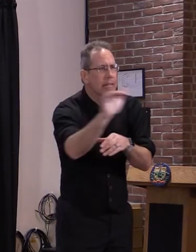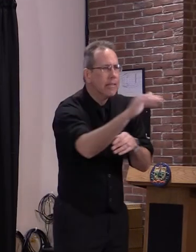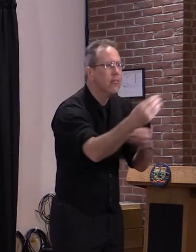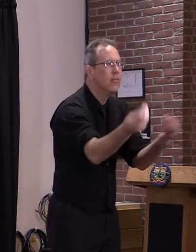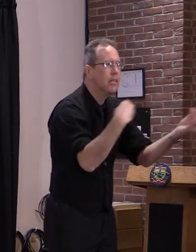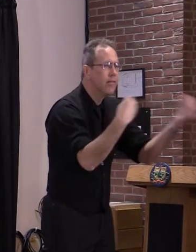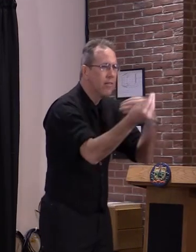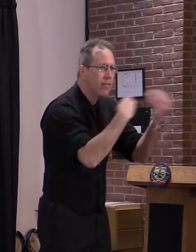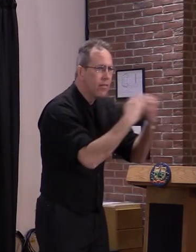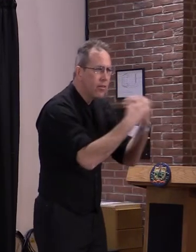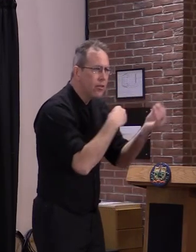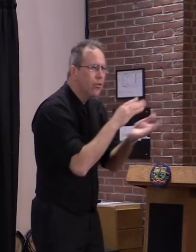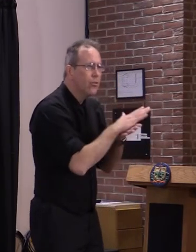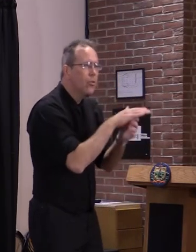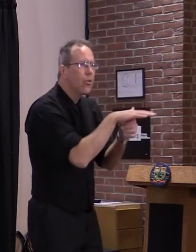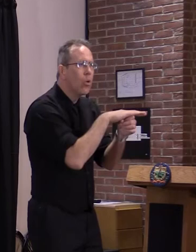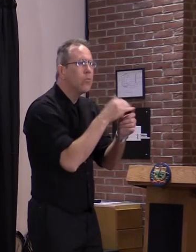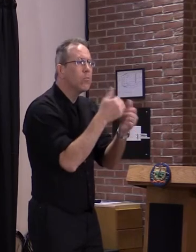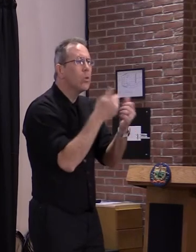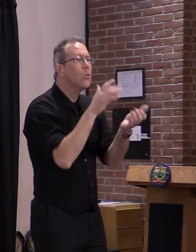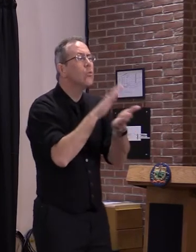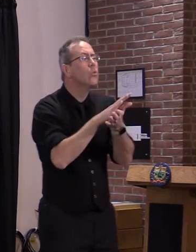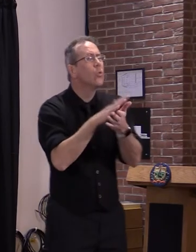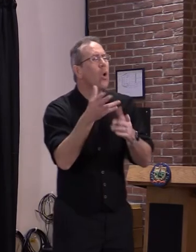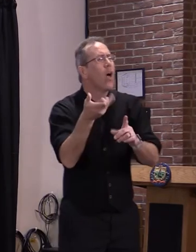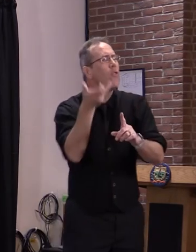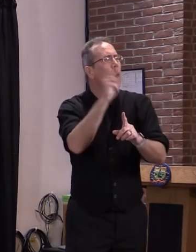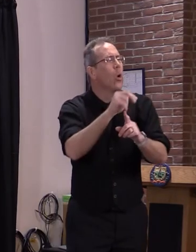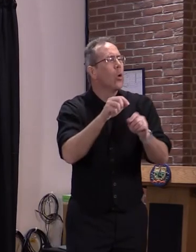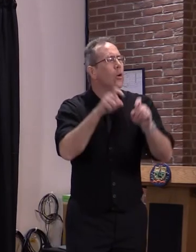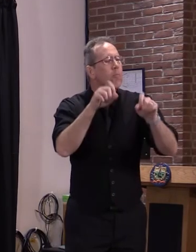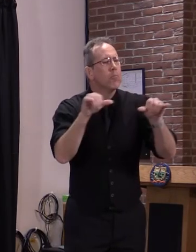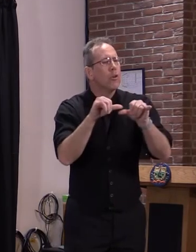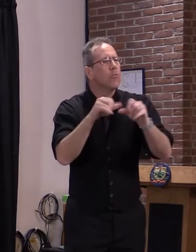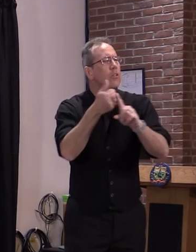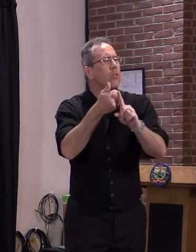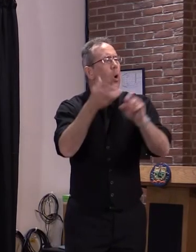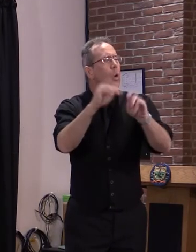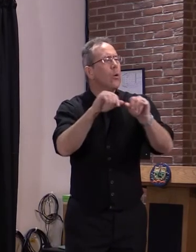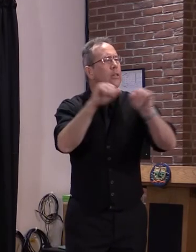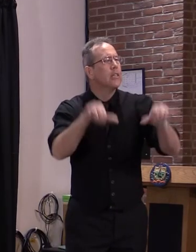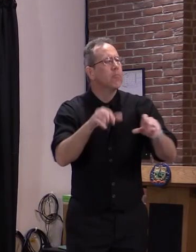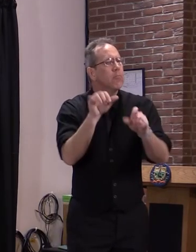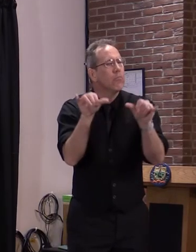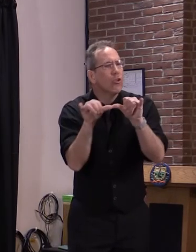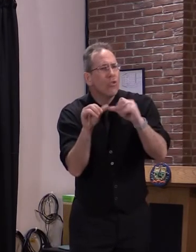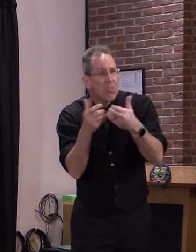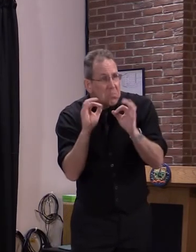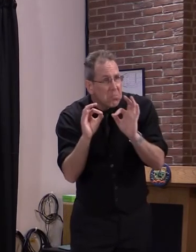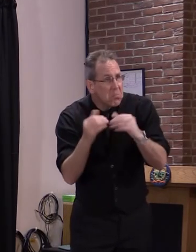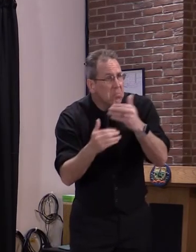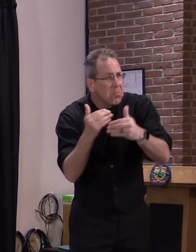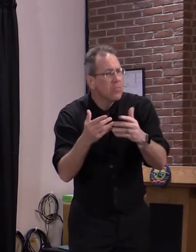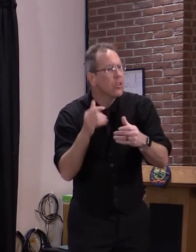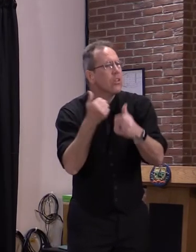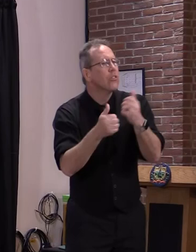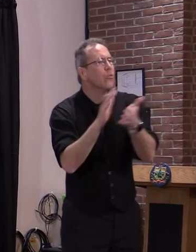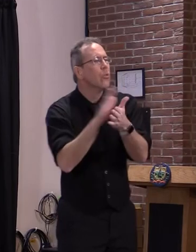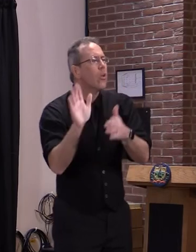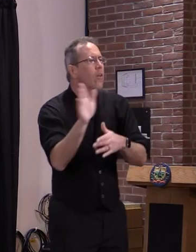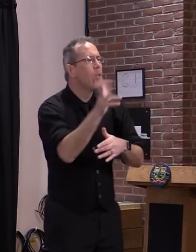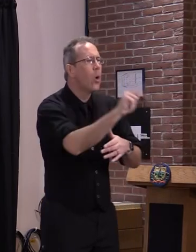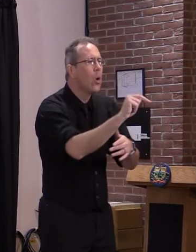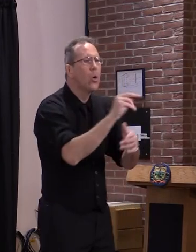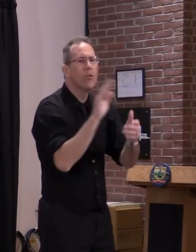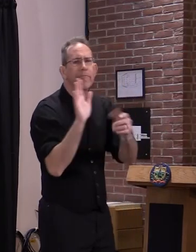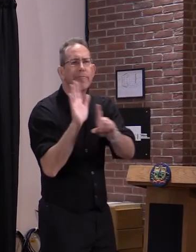some form of benchmark assessments that they use, particularly at the elementary level. And that's an area where we'll have to focus a bit to